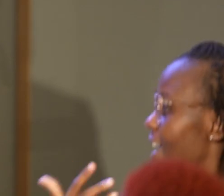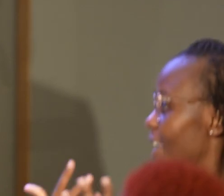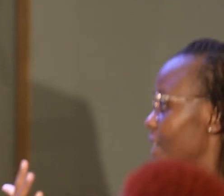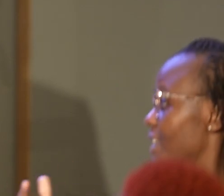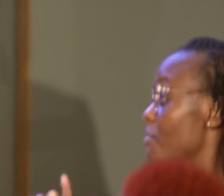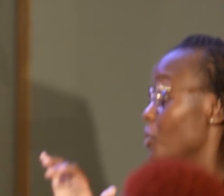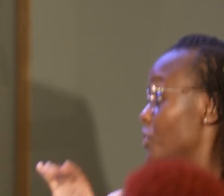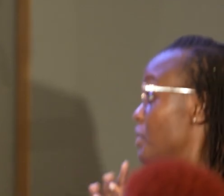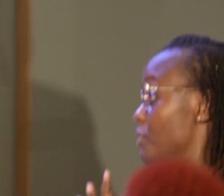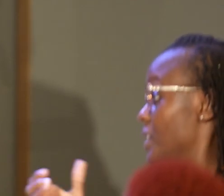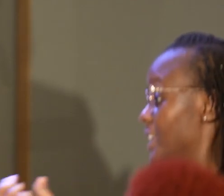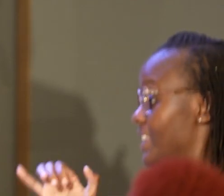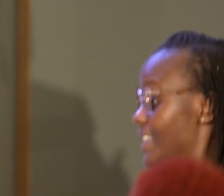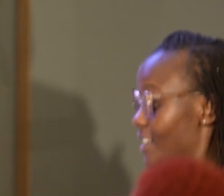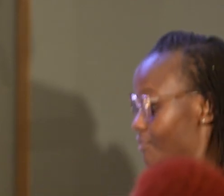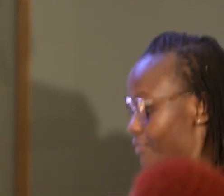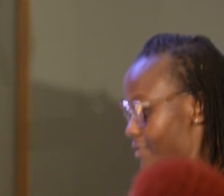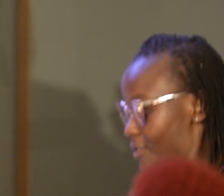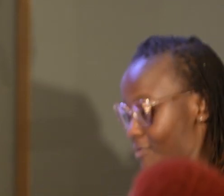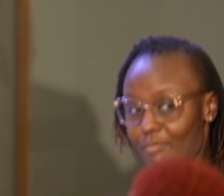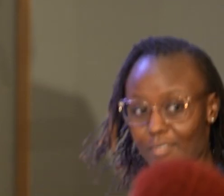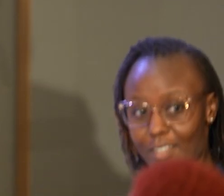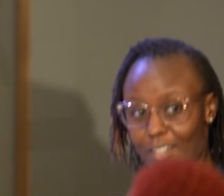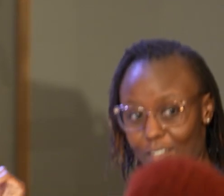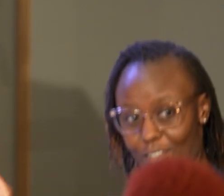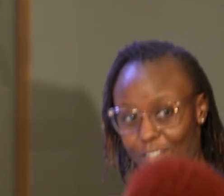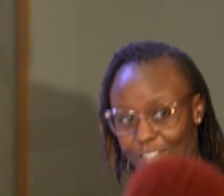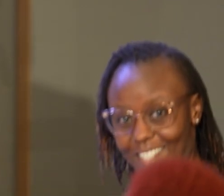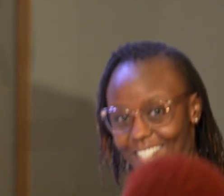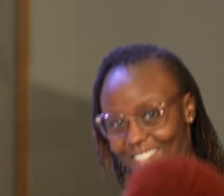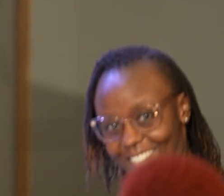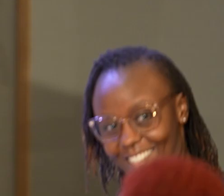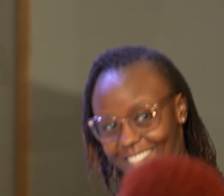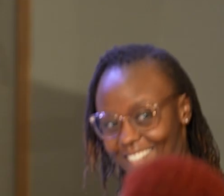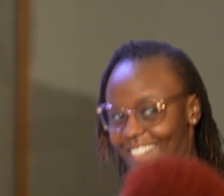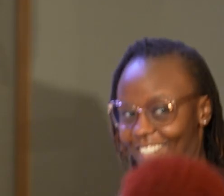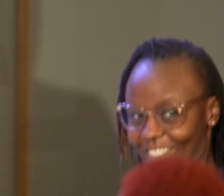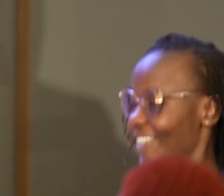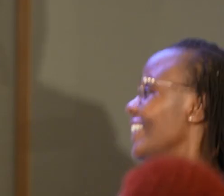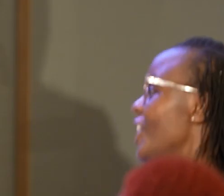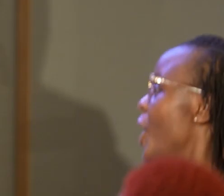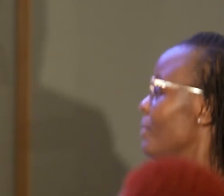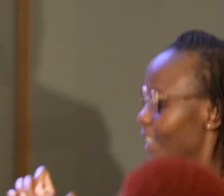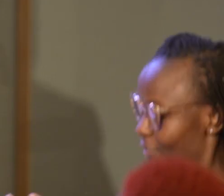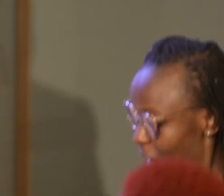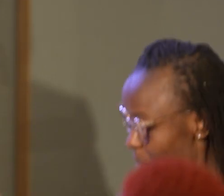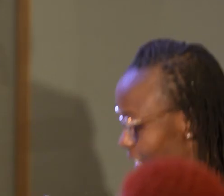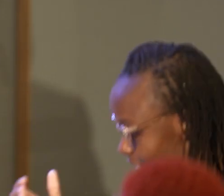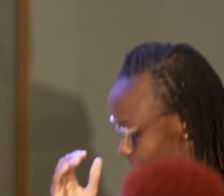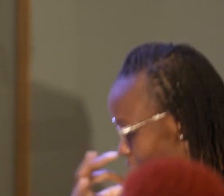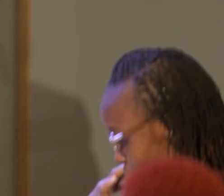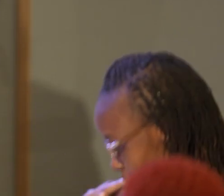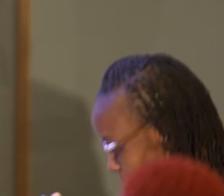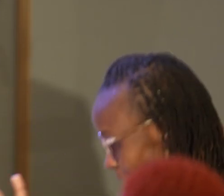rod. Now, that is why for organizations that voluntarily implement the standard